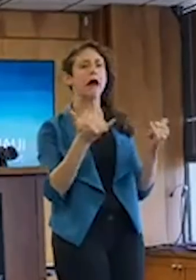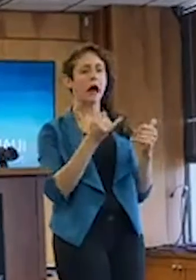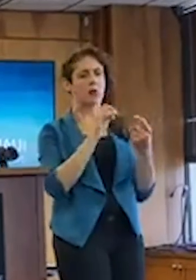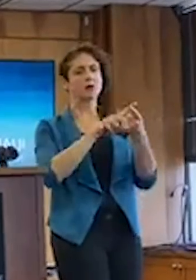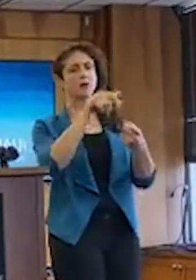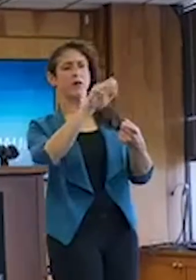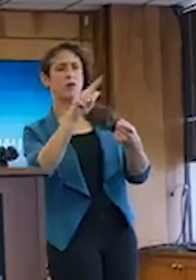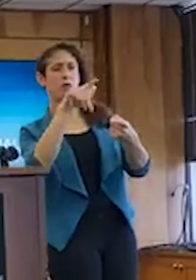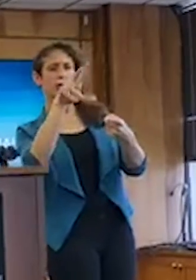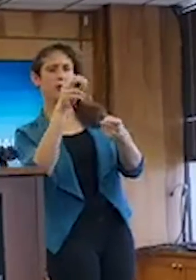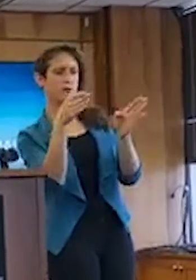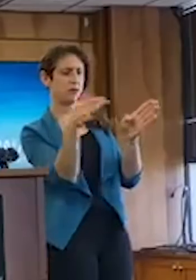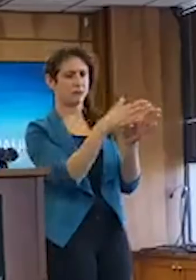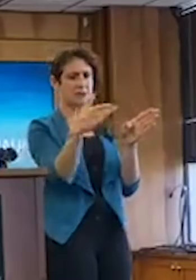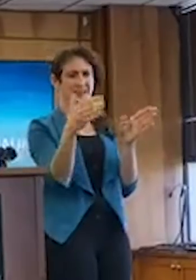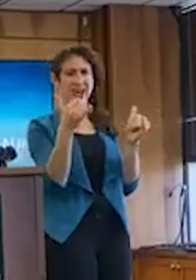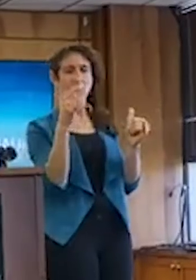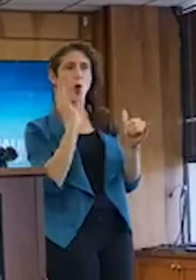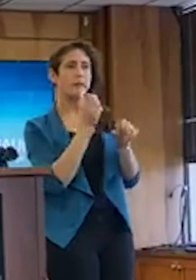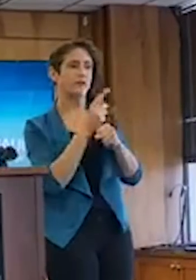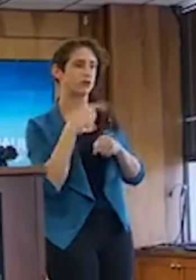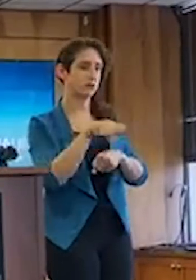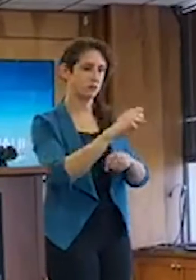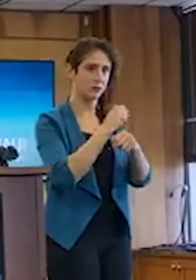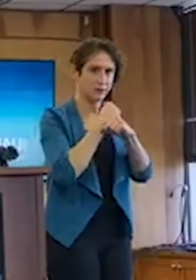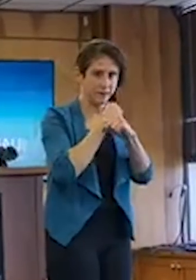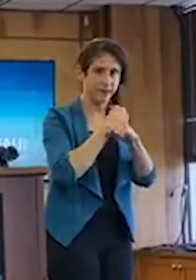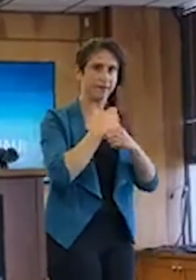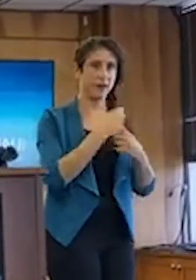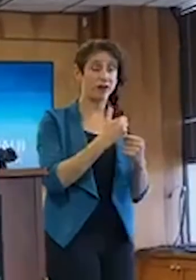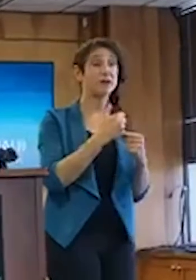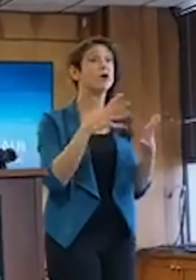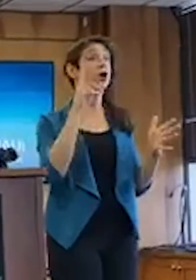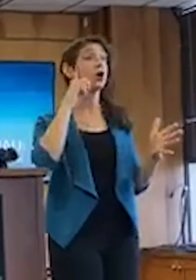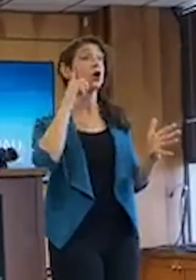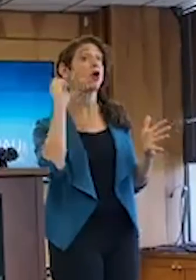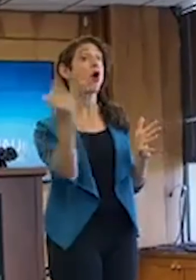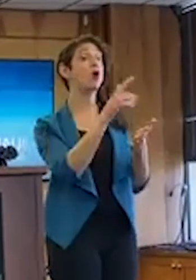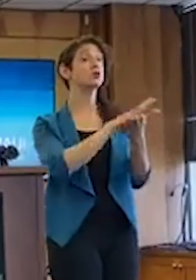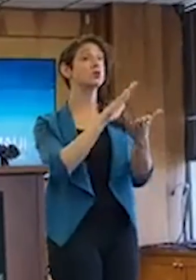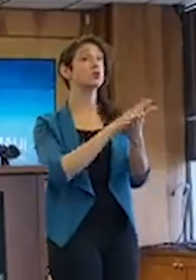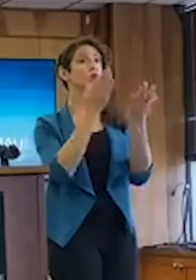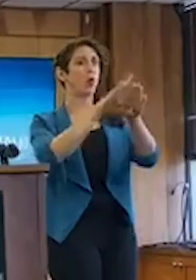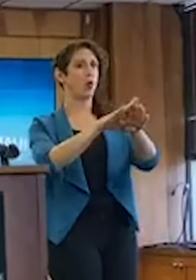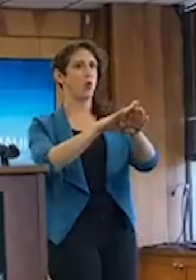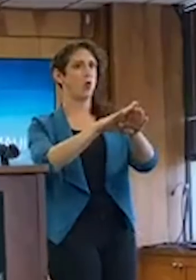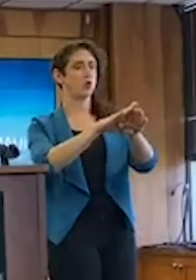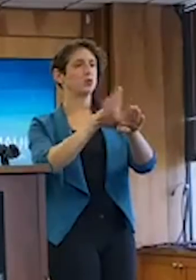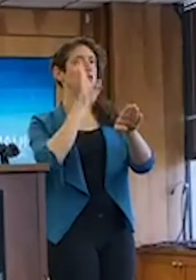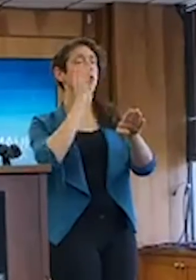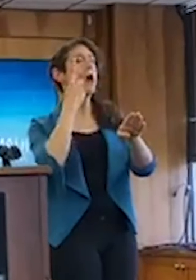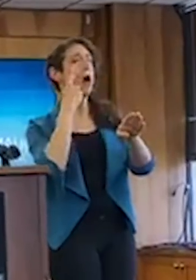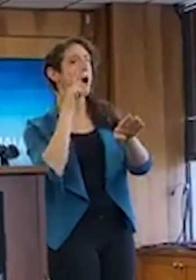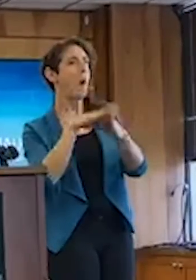certainty on the public's part. As you well have heard, the schools are closed through April 30th also. So we're all kind of working on